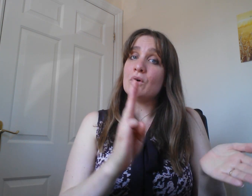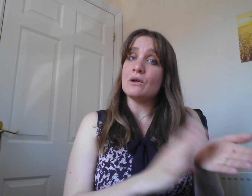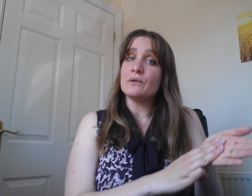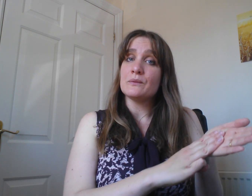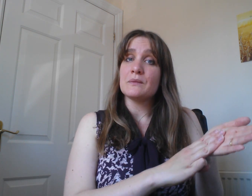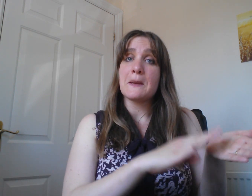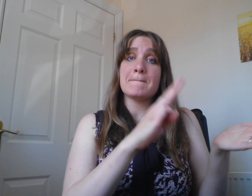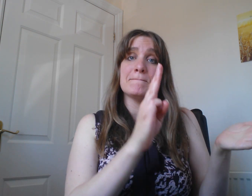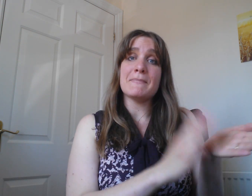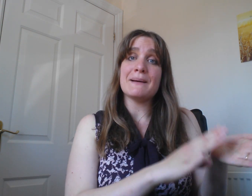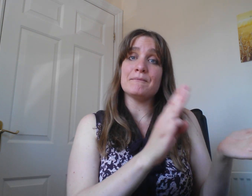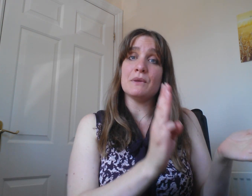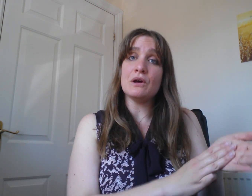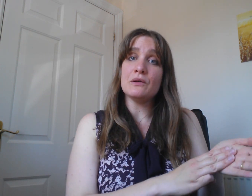Maman, maman.